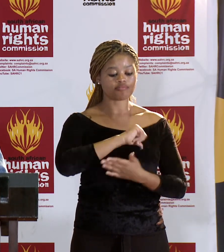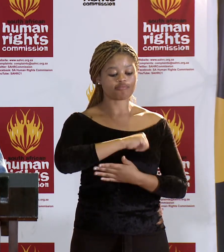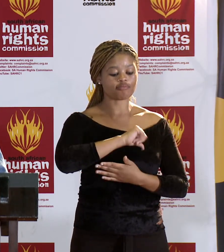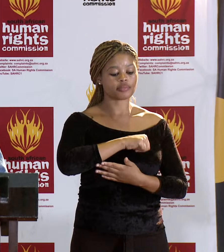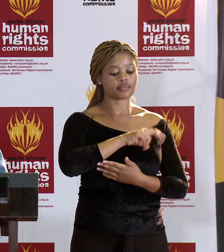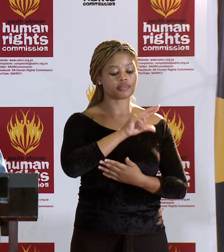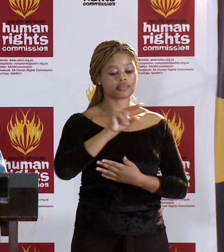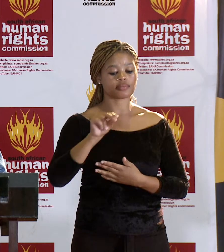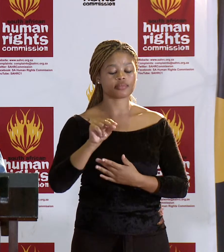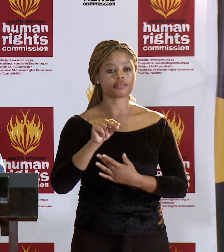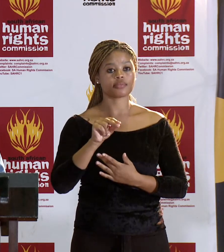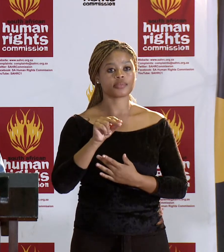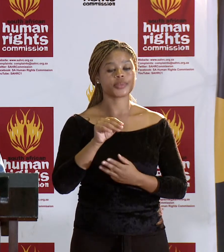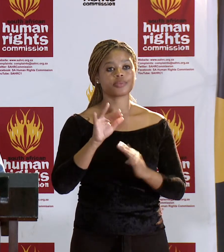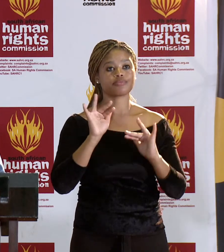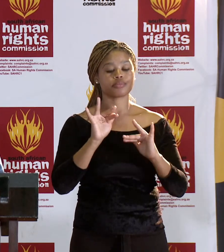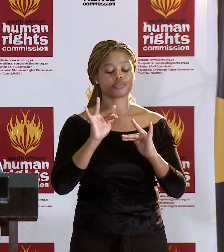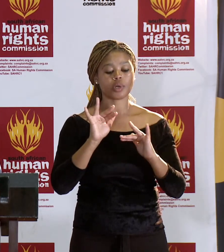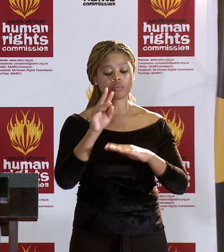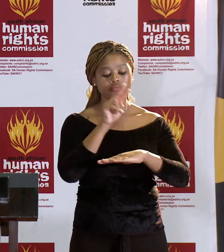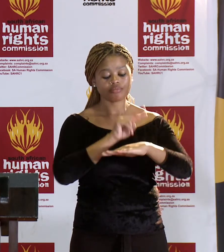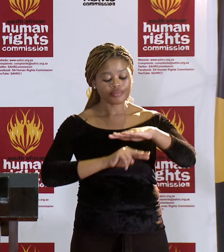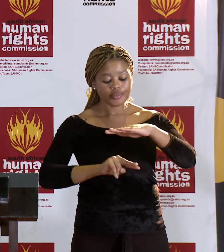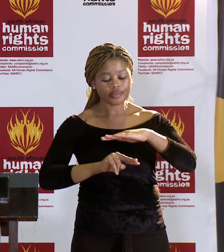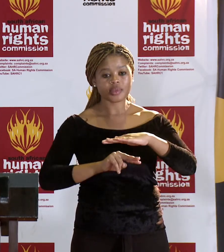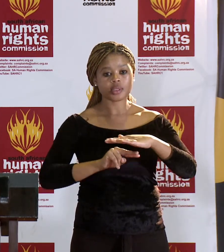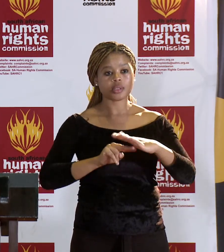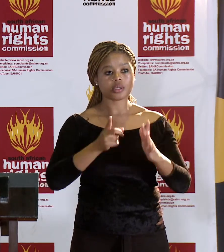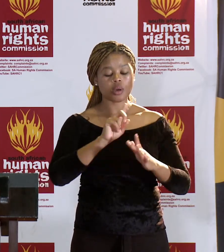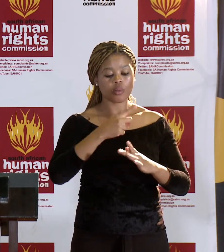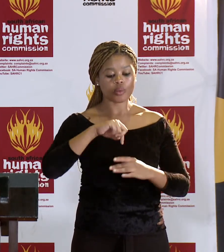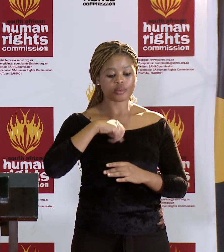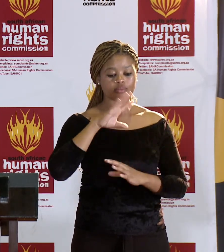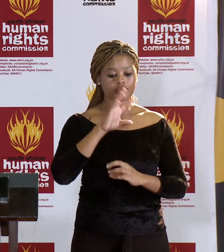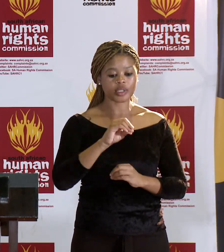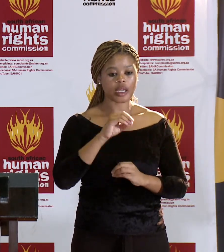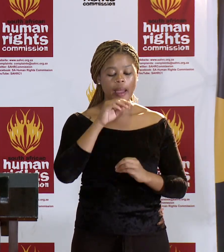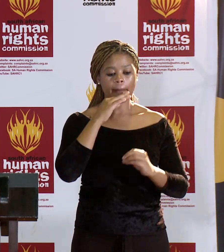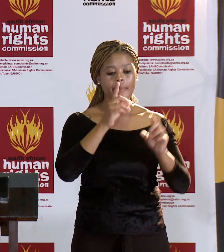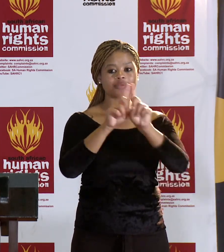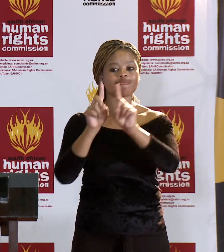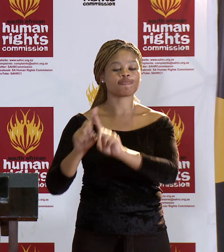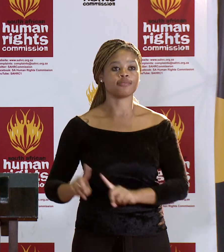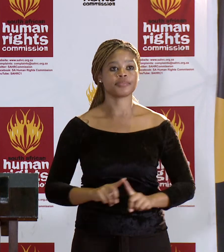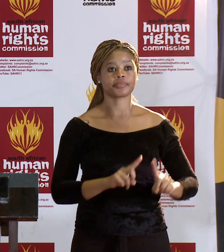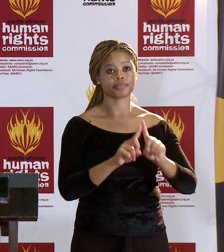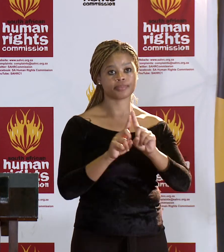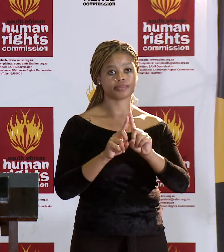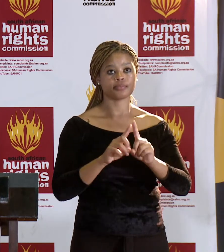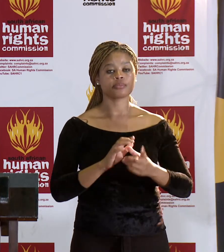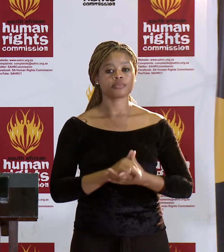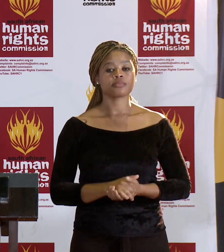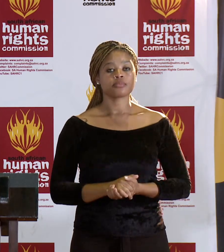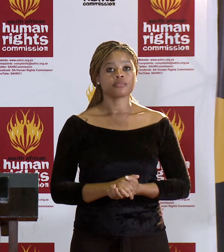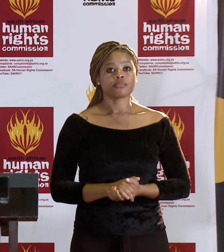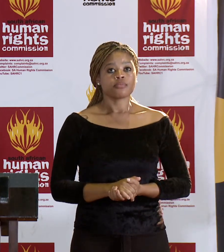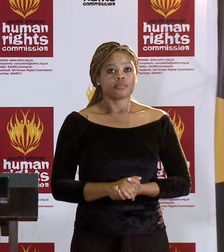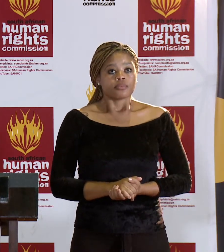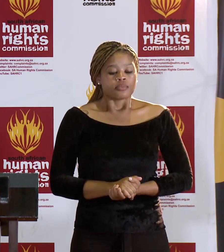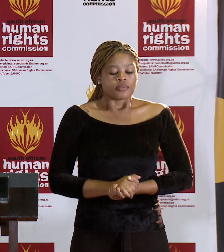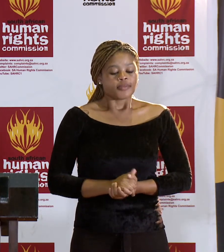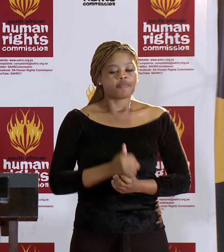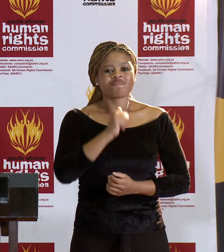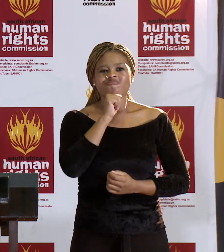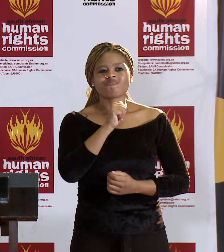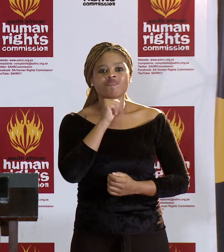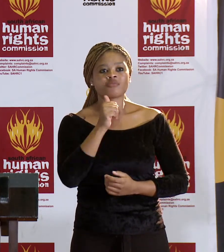people, to undermining what we treasure most, which is diversity. You know, it